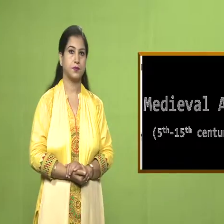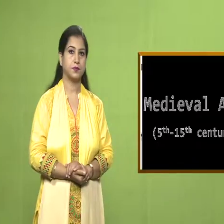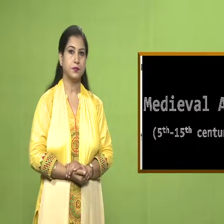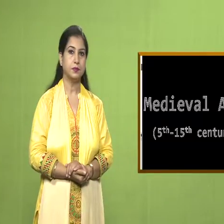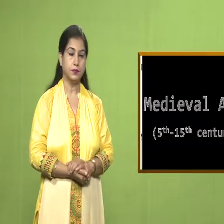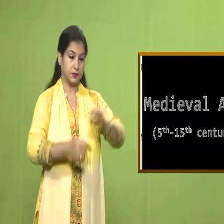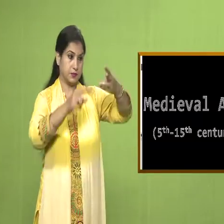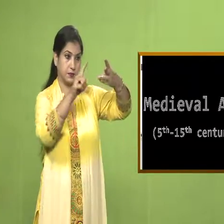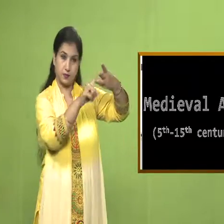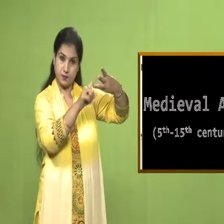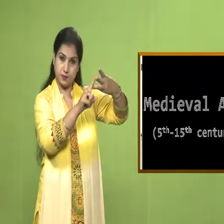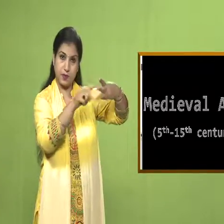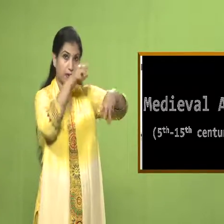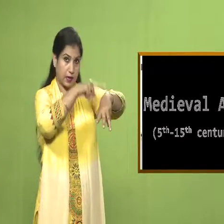the middle time period,